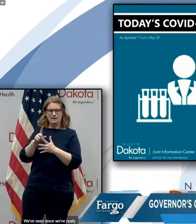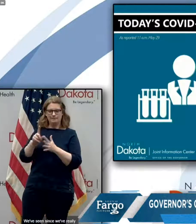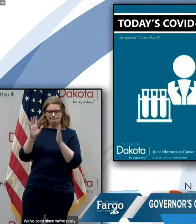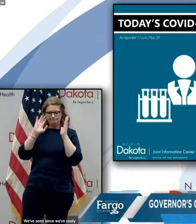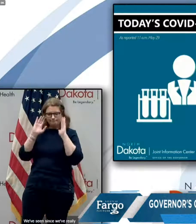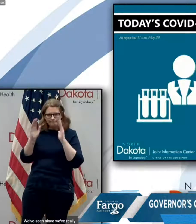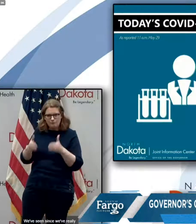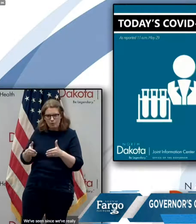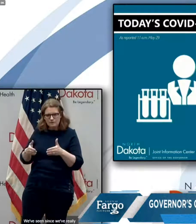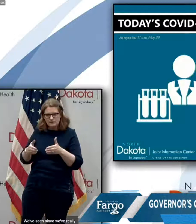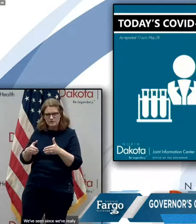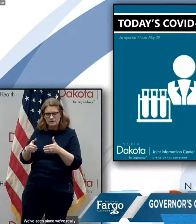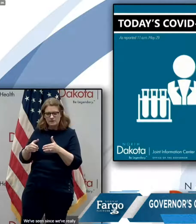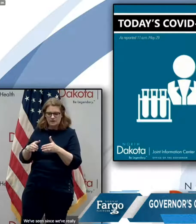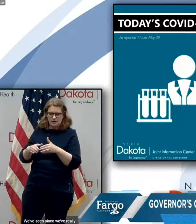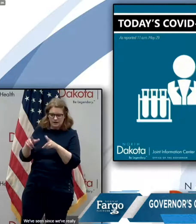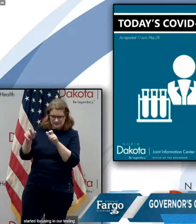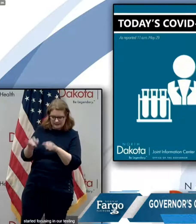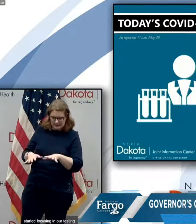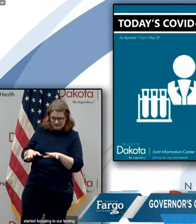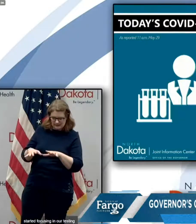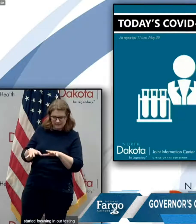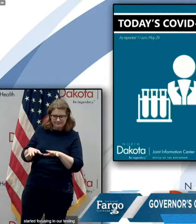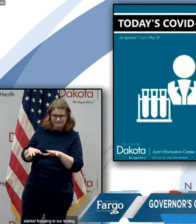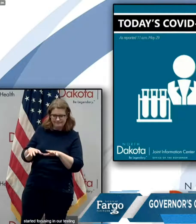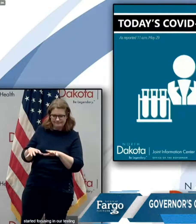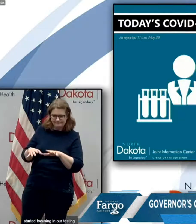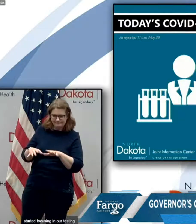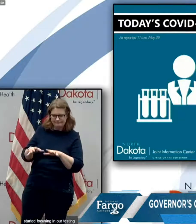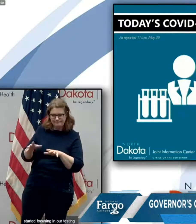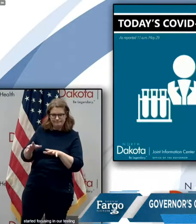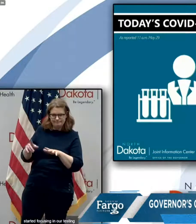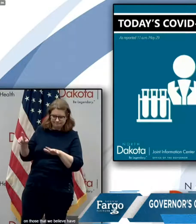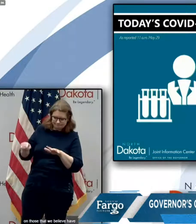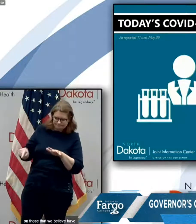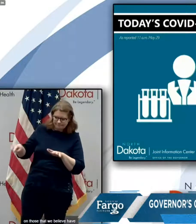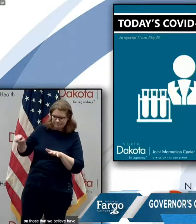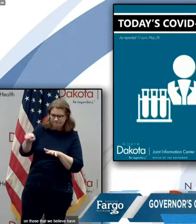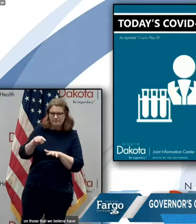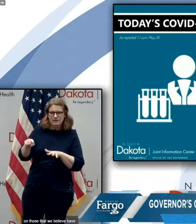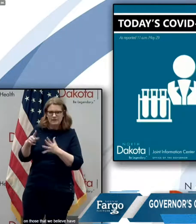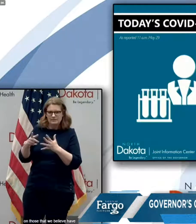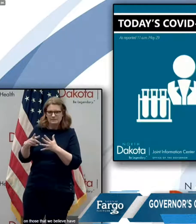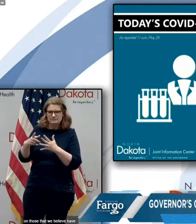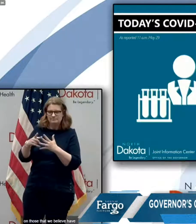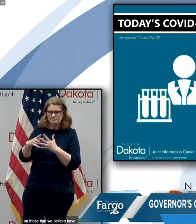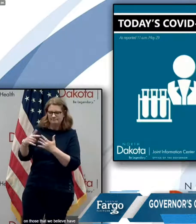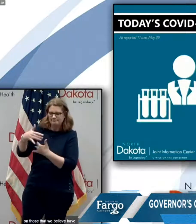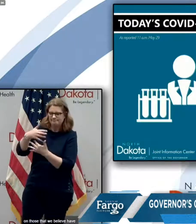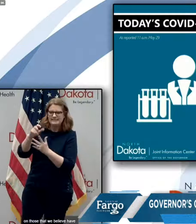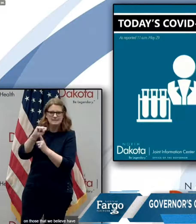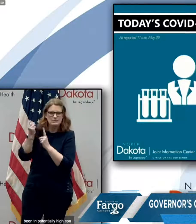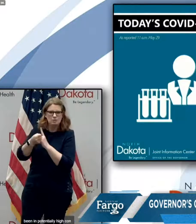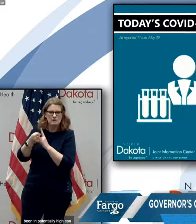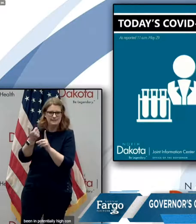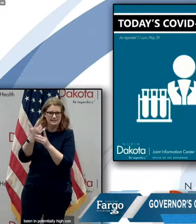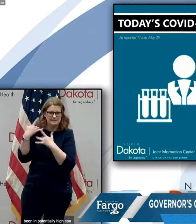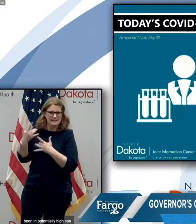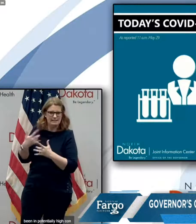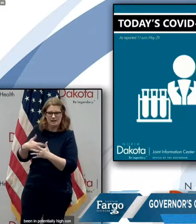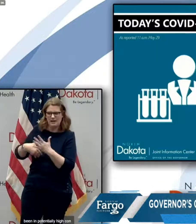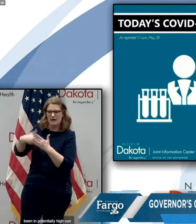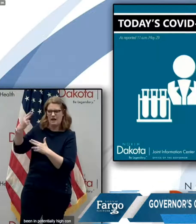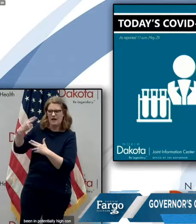testing on those that we believe have been in potentially high contact situations. So to be doing more